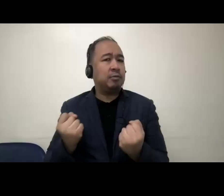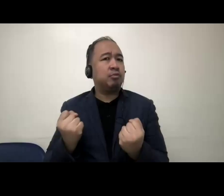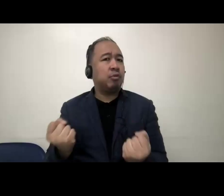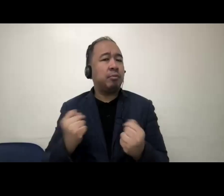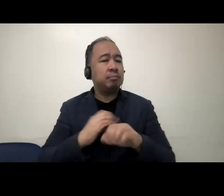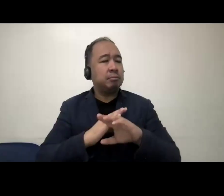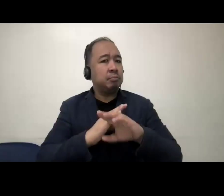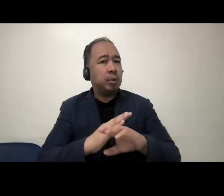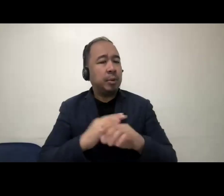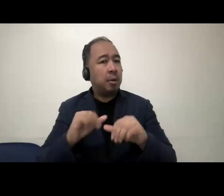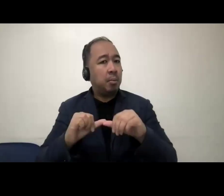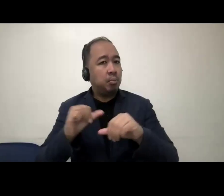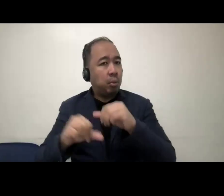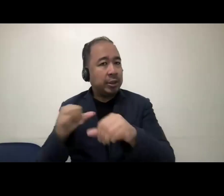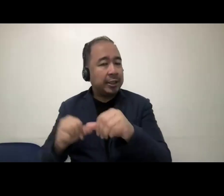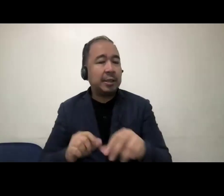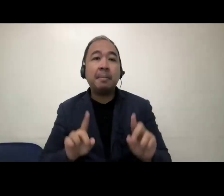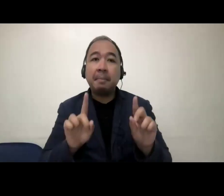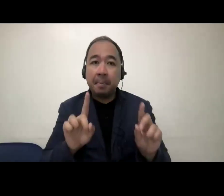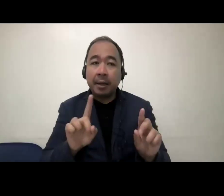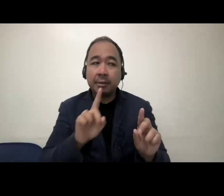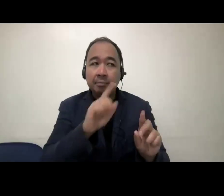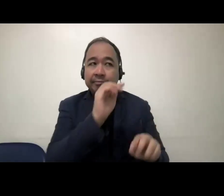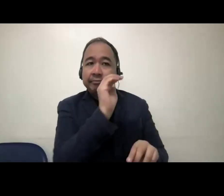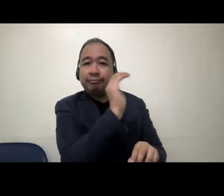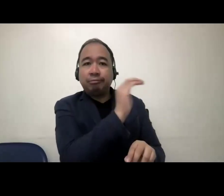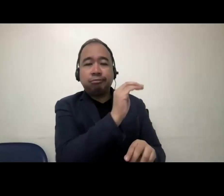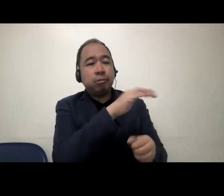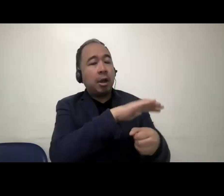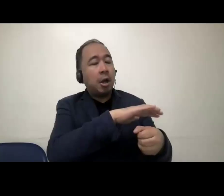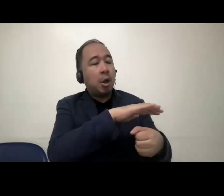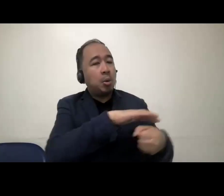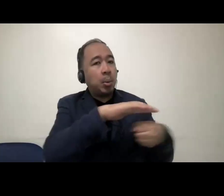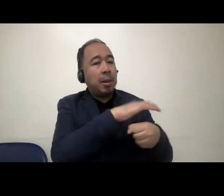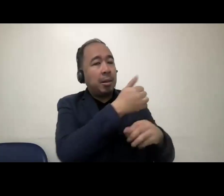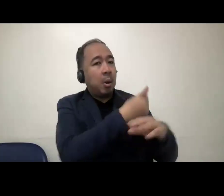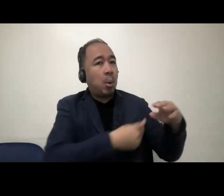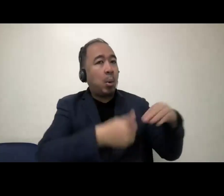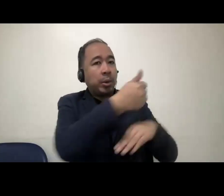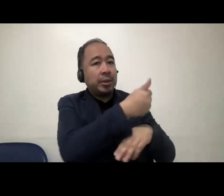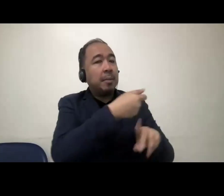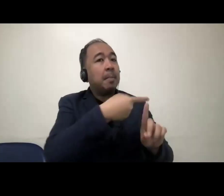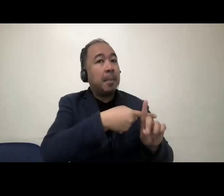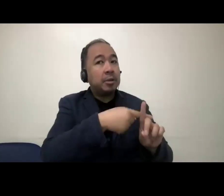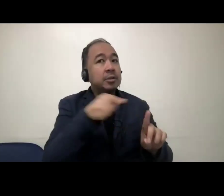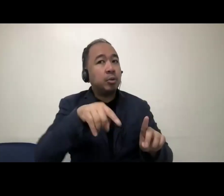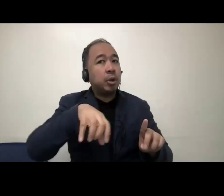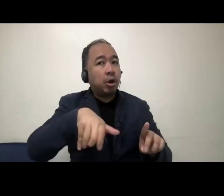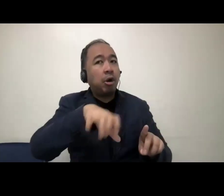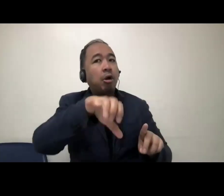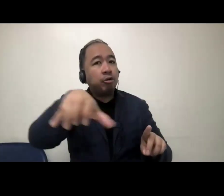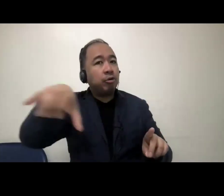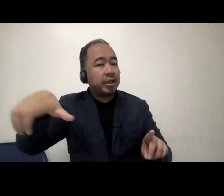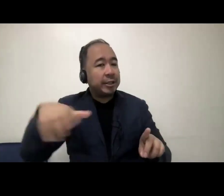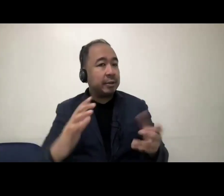to ensure the local authorities and those who are implementing the borrowing countries fully uphold these safeguards